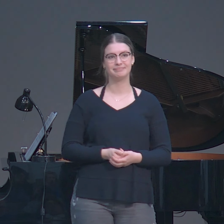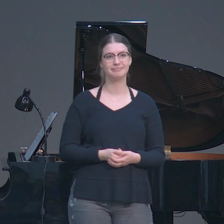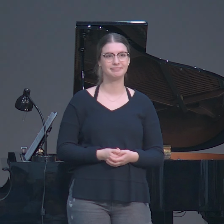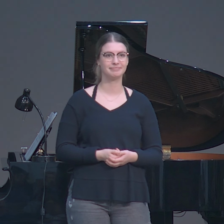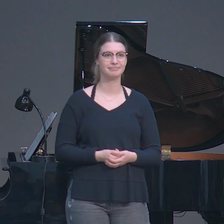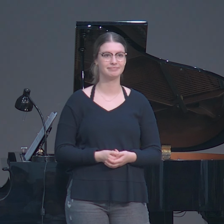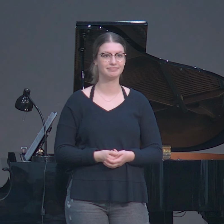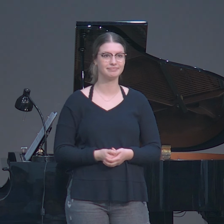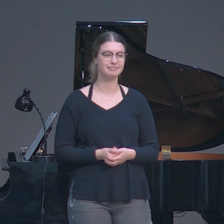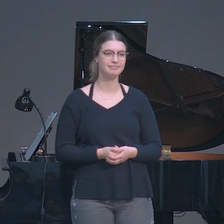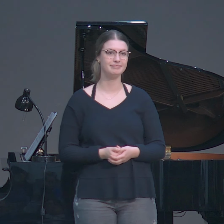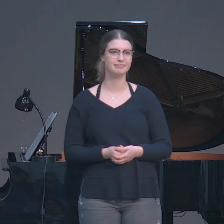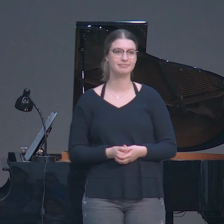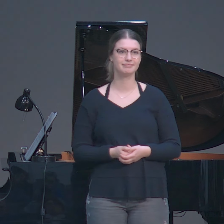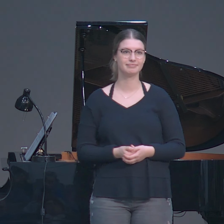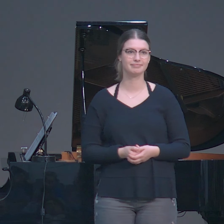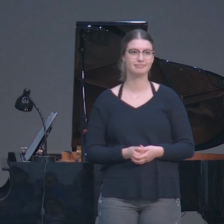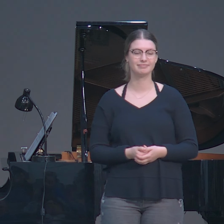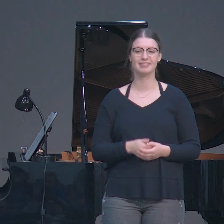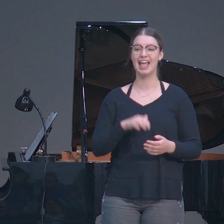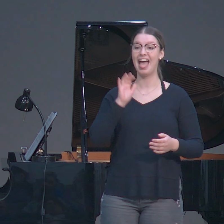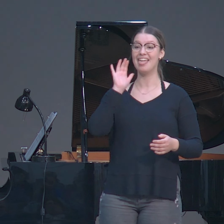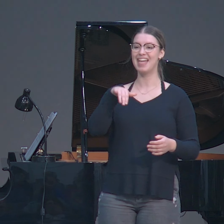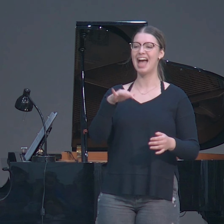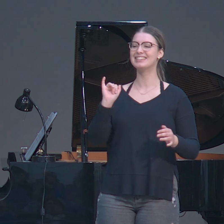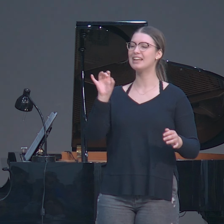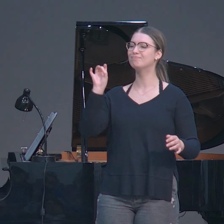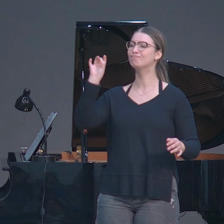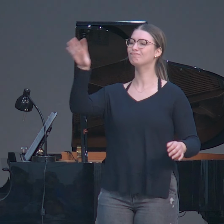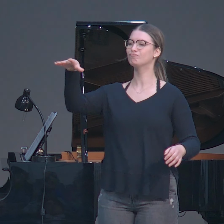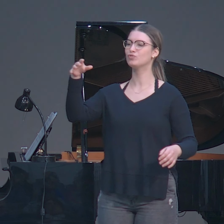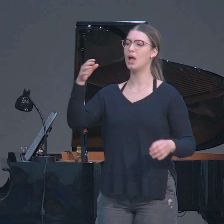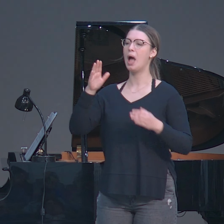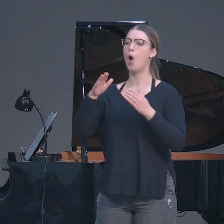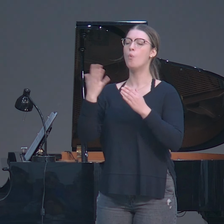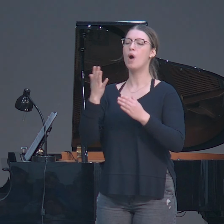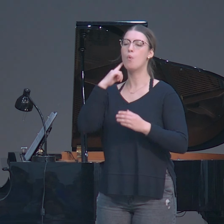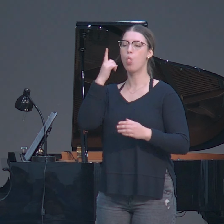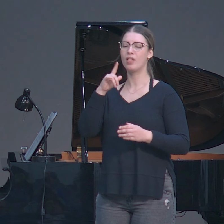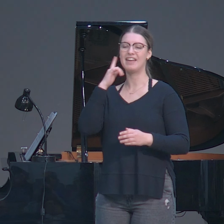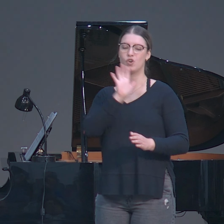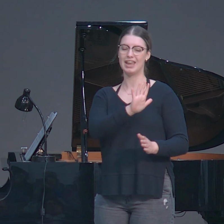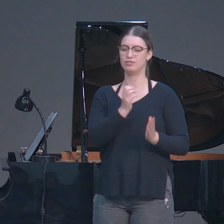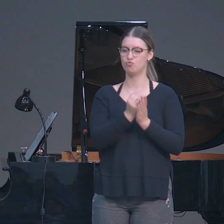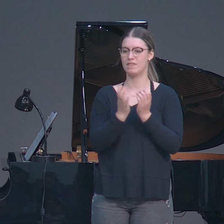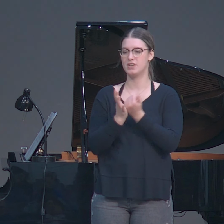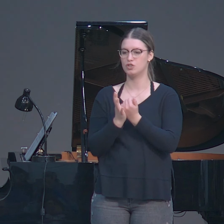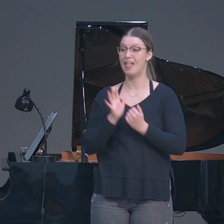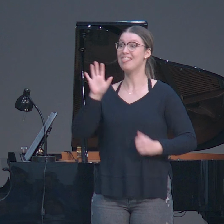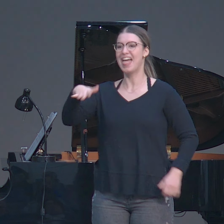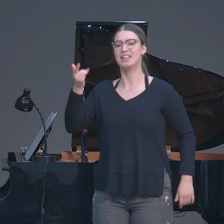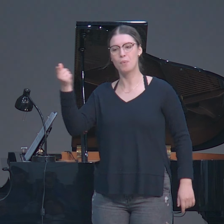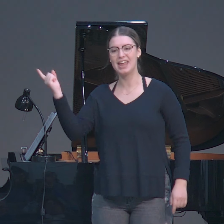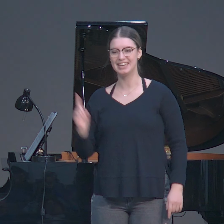Now, this phrase is a foreshadowing of his crucifixion. This is why he came.